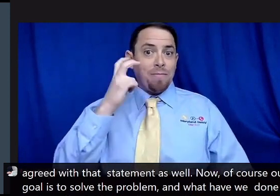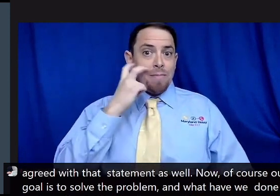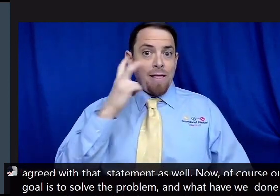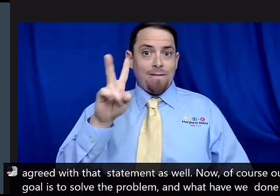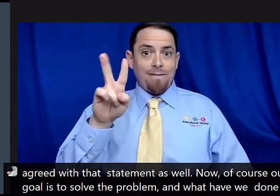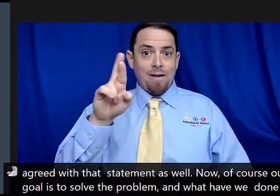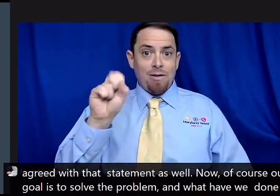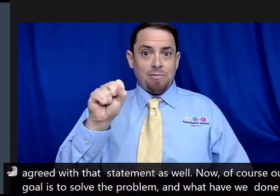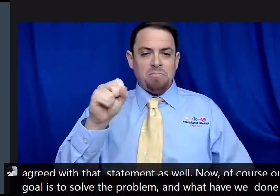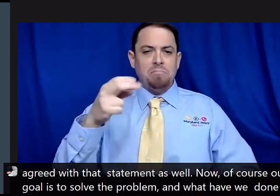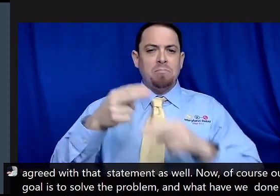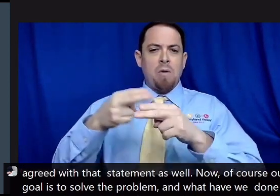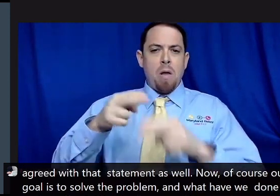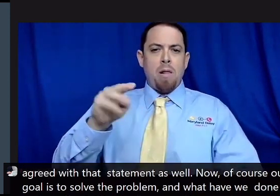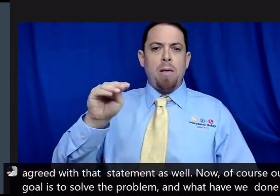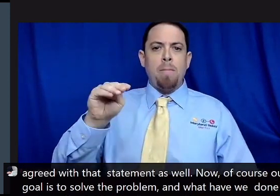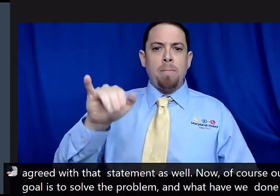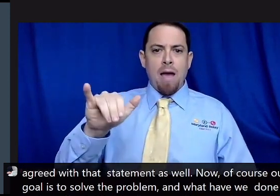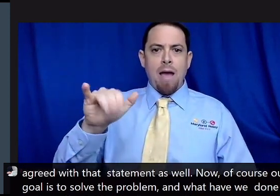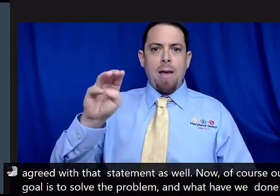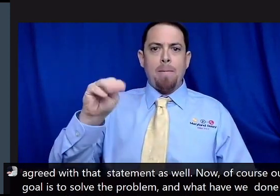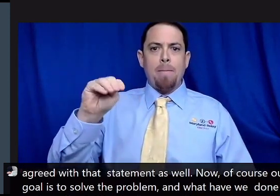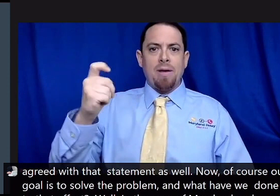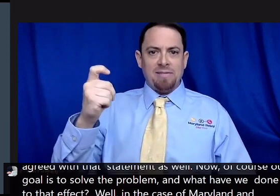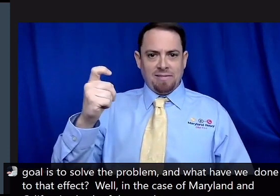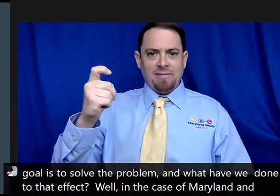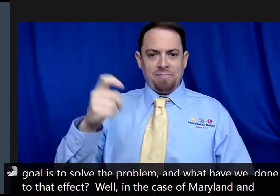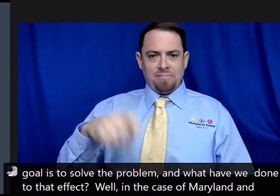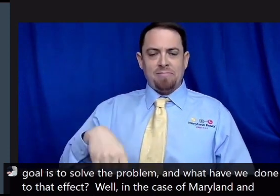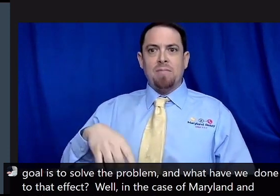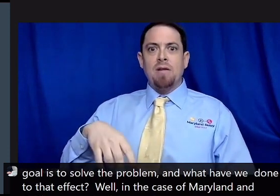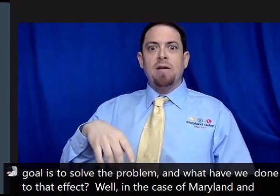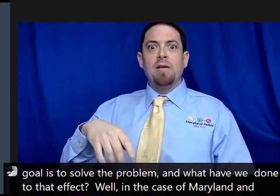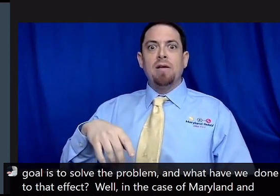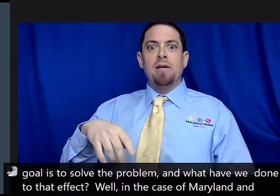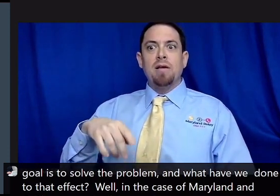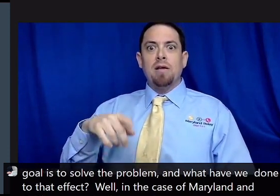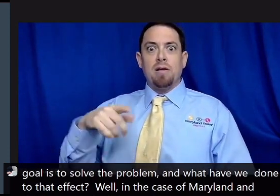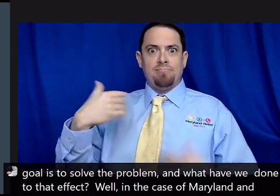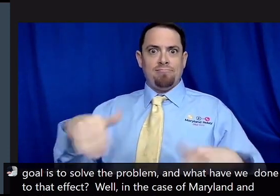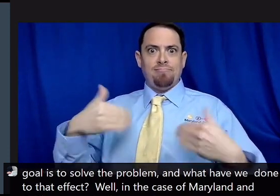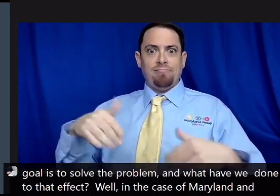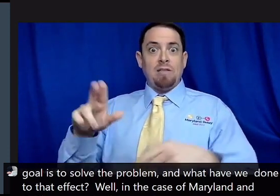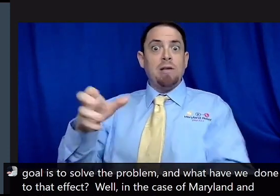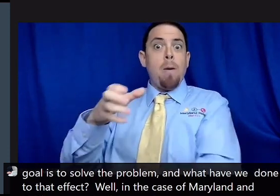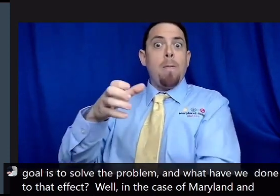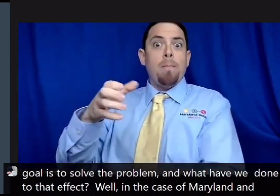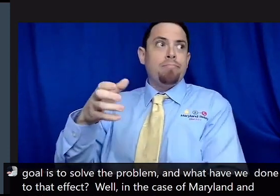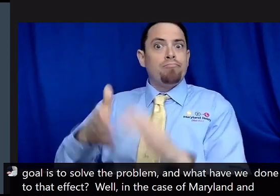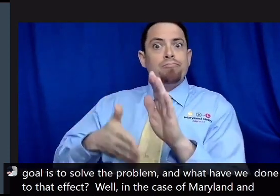now piloting deaf-blind VRS, also known as MyMMX technology.